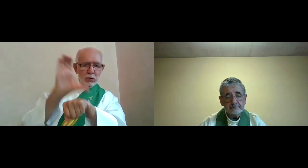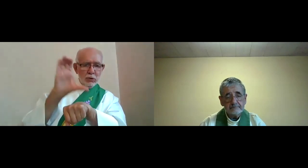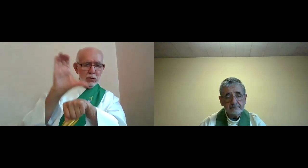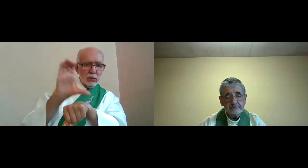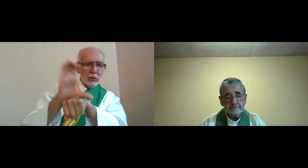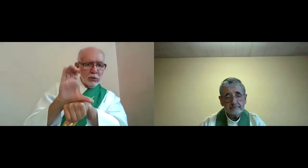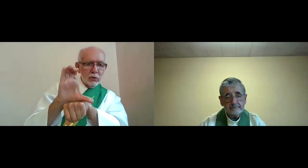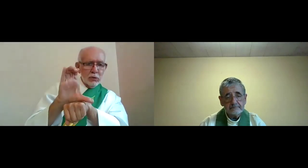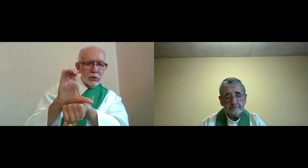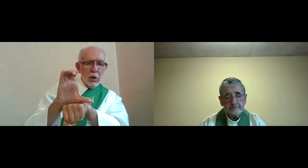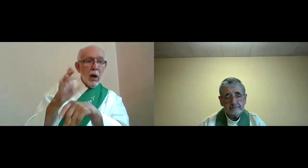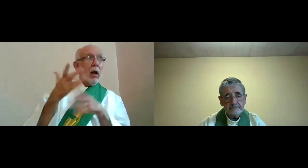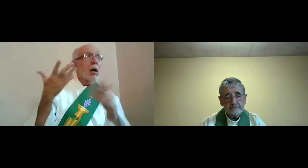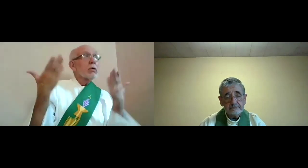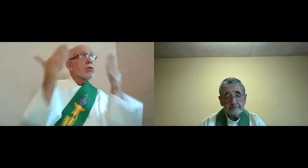my church.